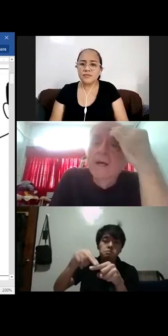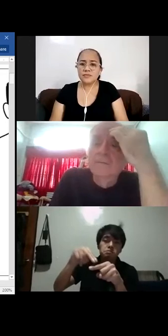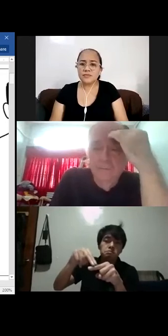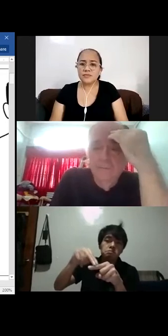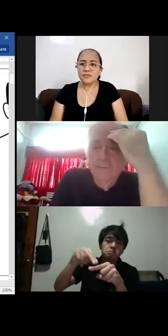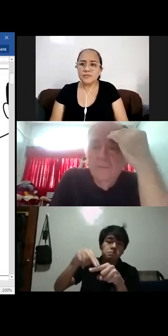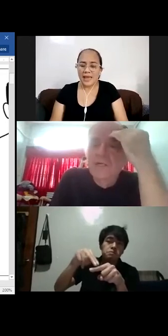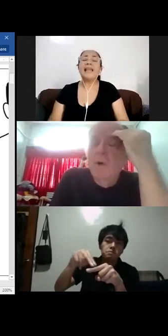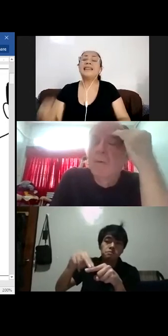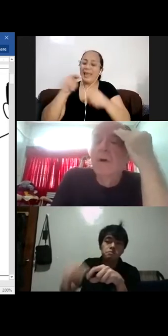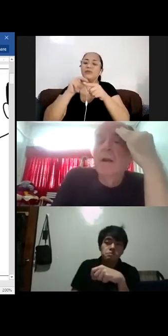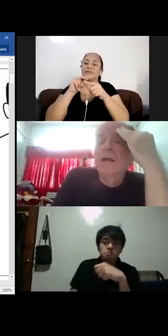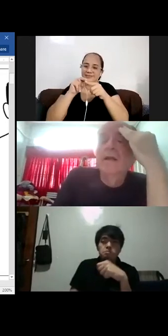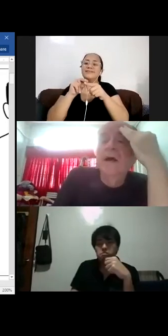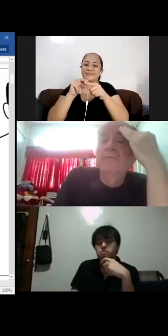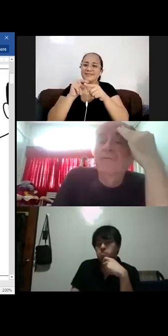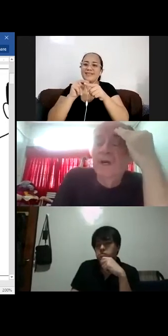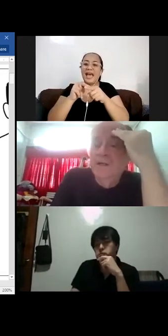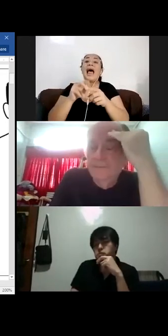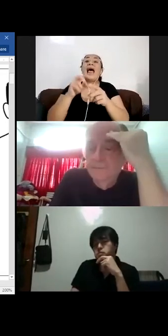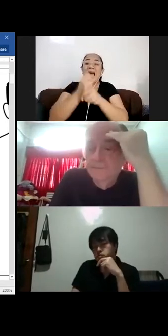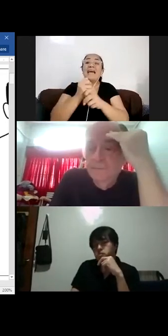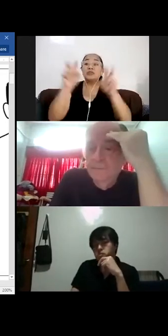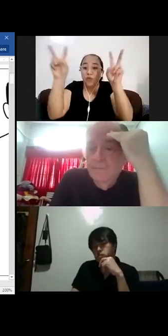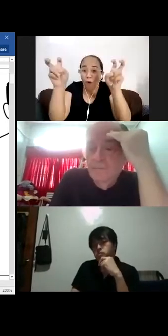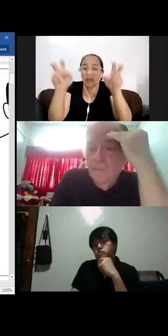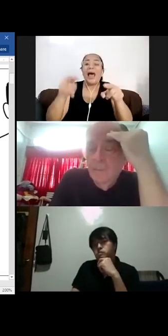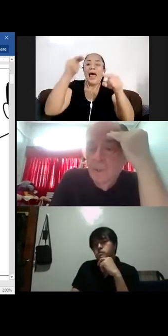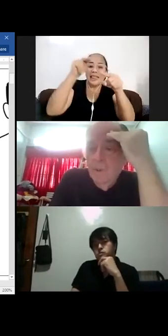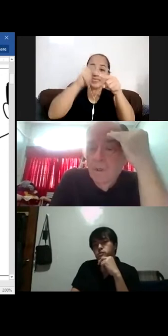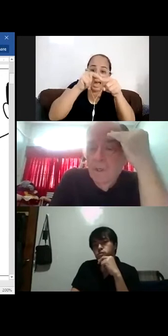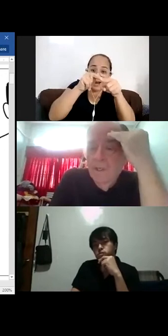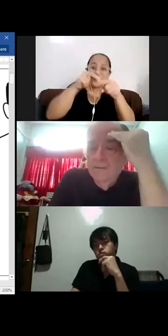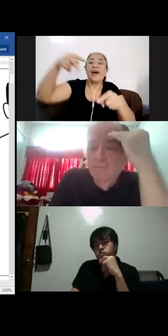It's a noun. That's why we call it a noun phrase.